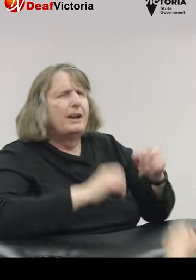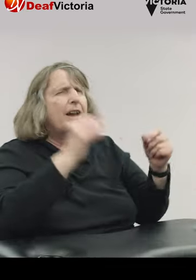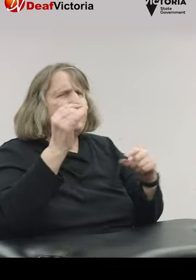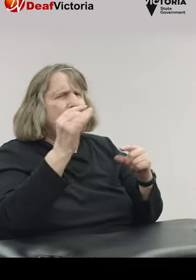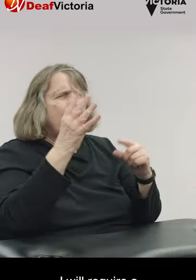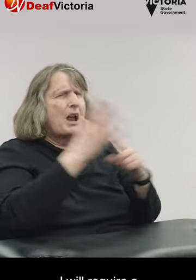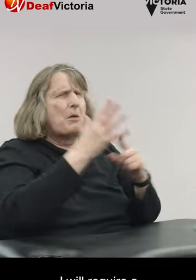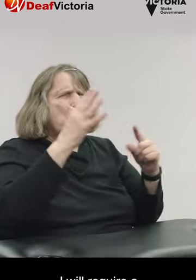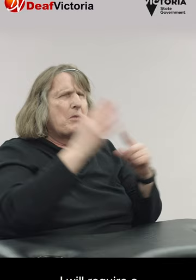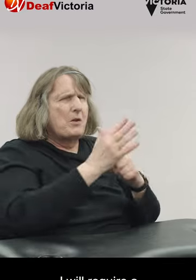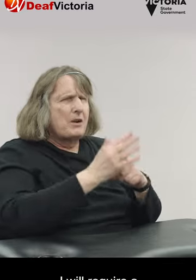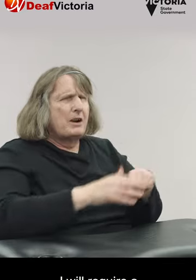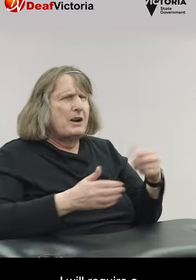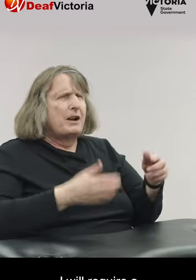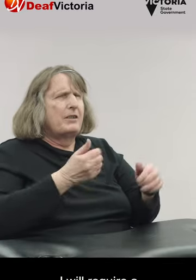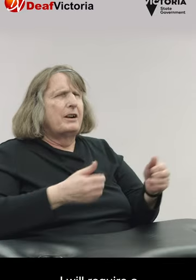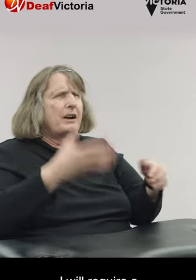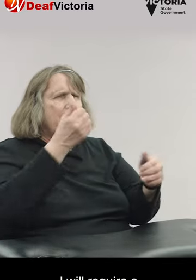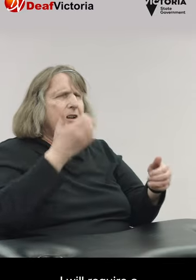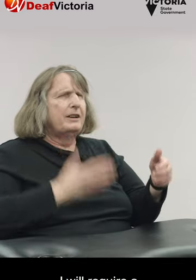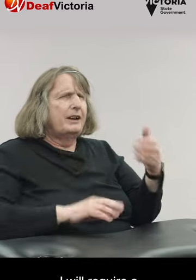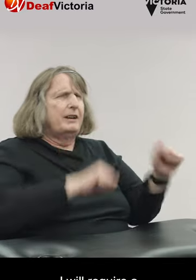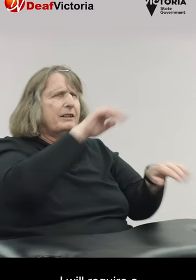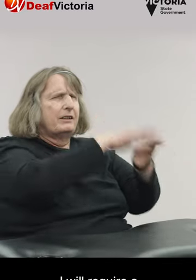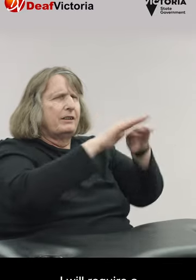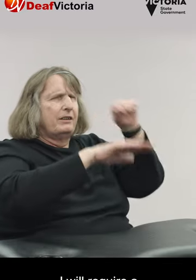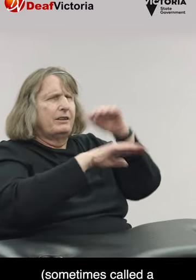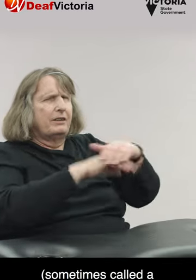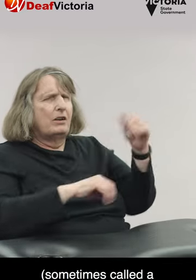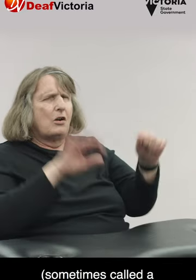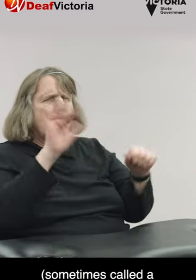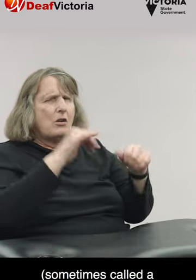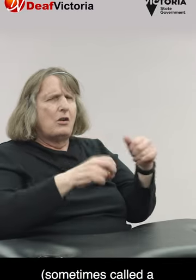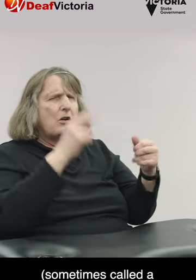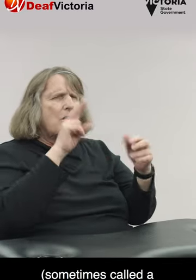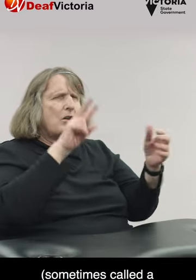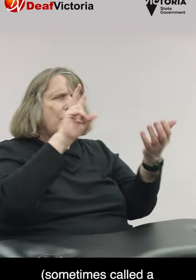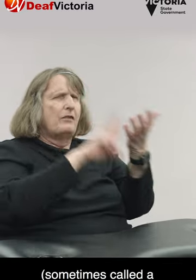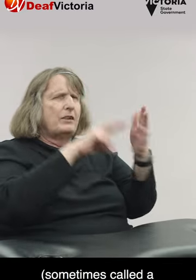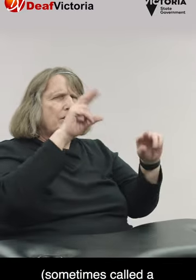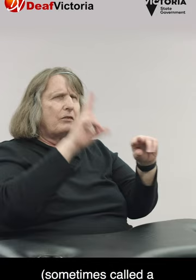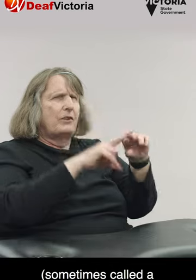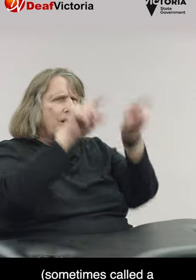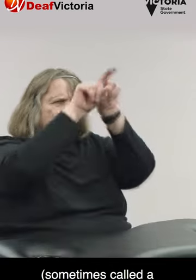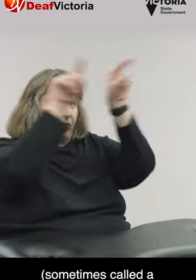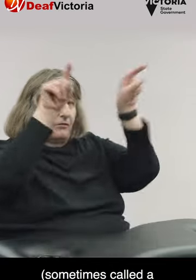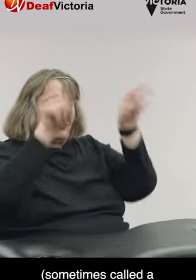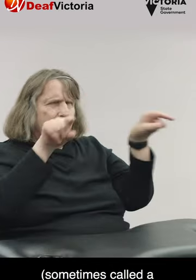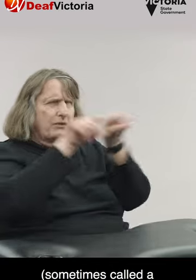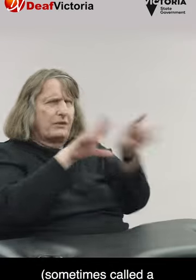I will require a DeafBlind Auslan interpreter, sometimes called a tactile or visual frame interpreter, to